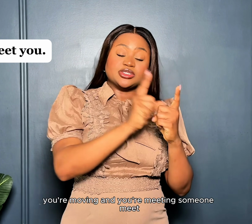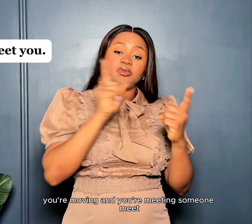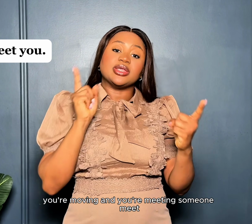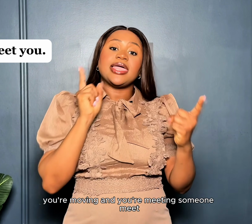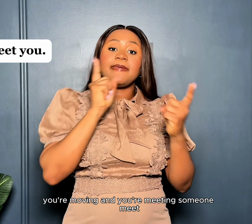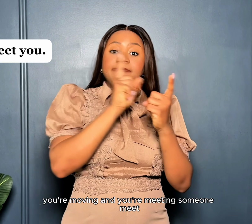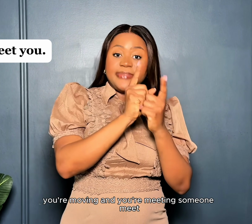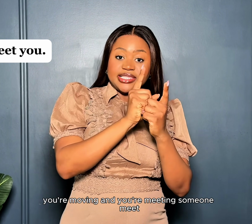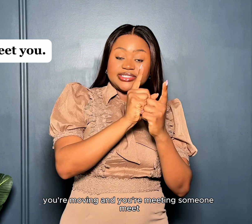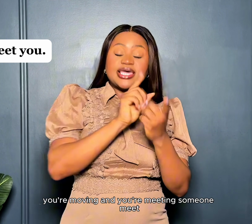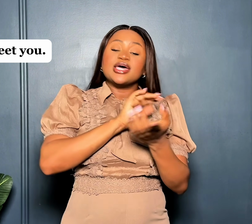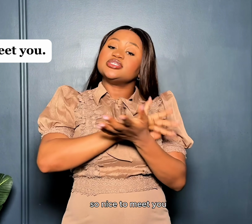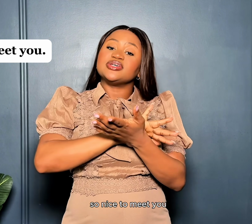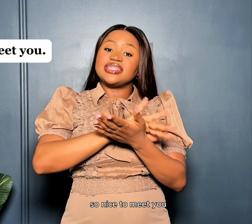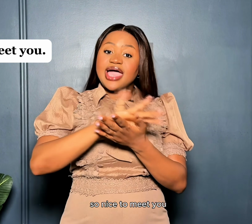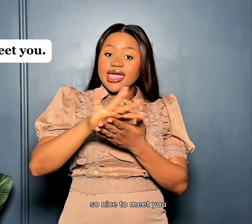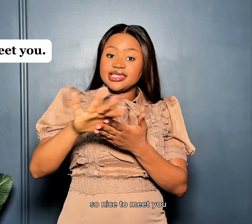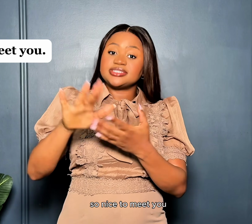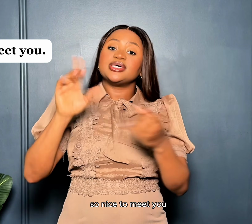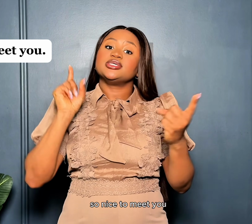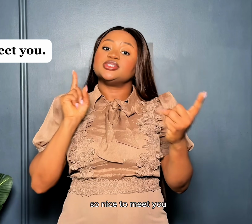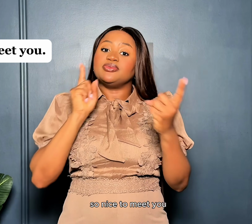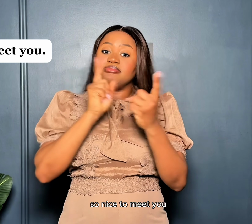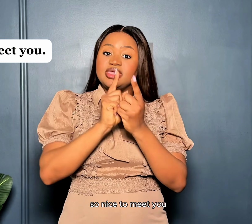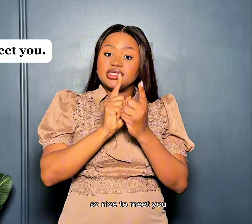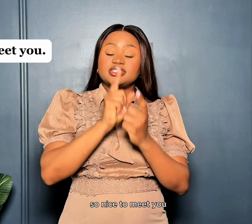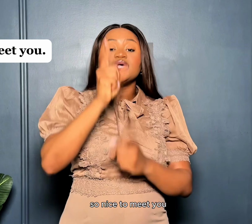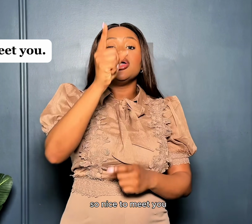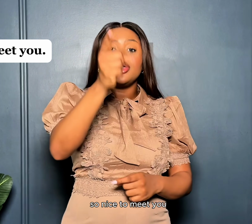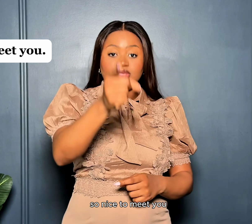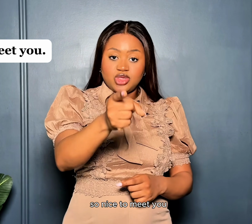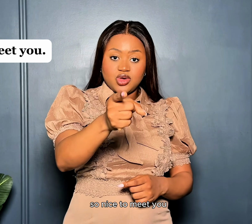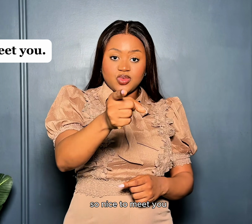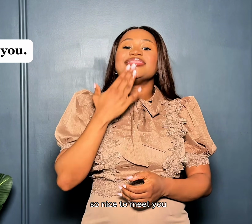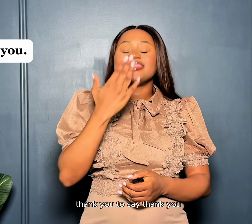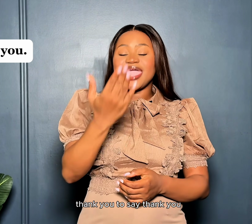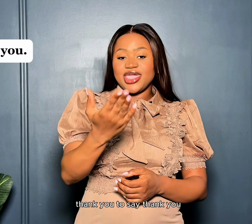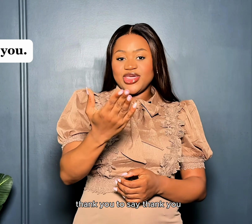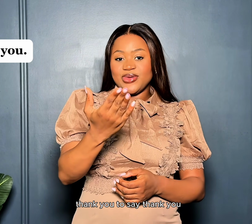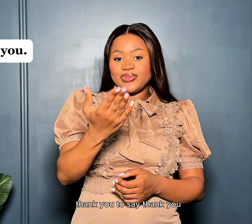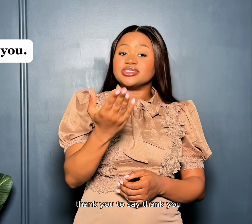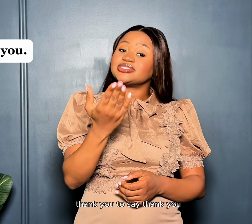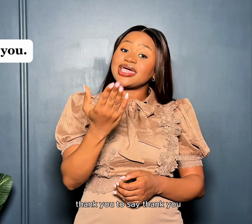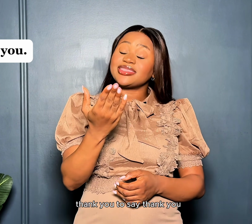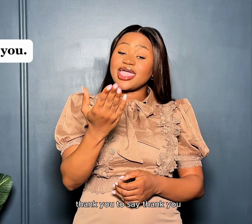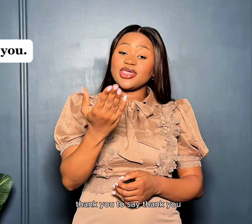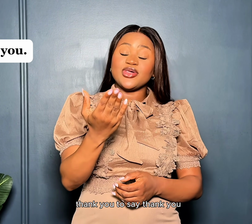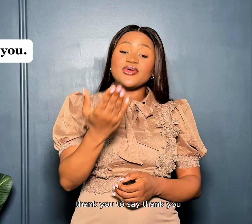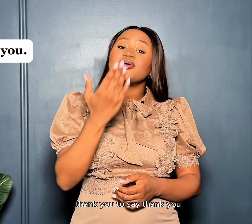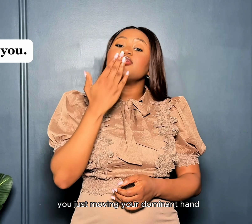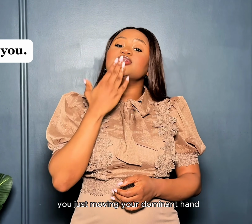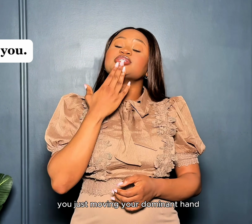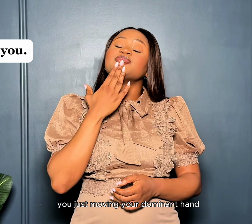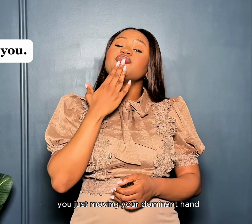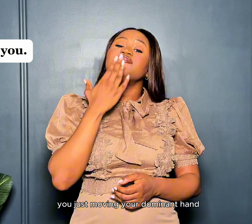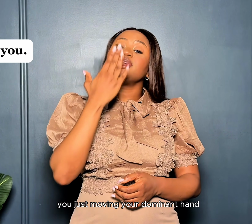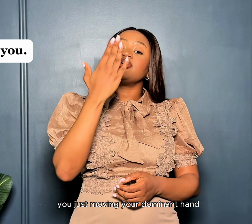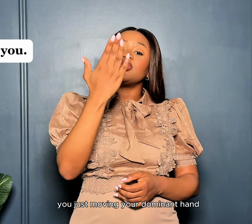someone. Meet. So nice to meet you. Thank you. To say thank you, you're just moving your